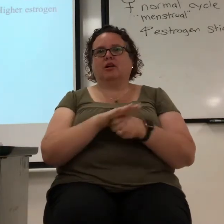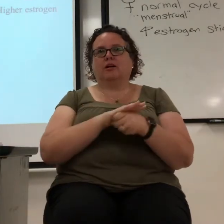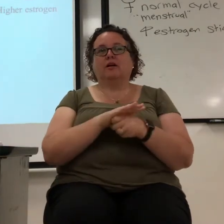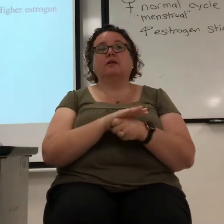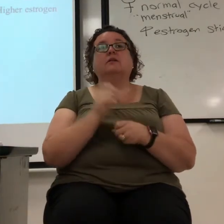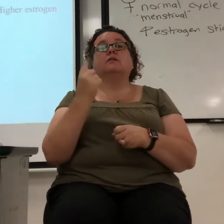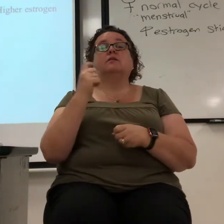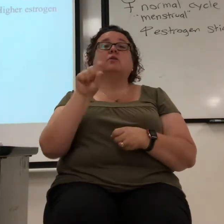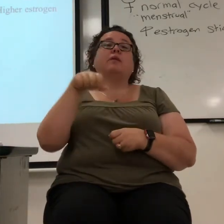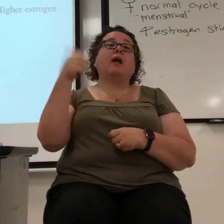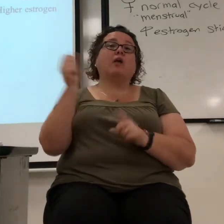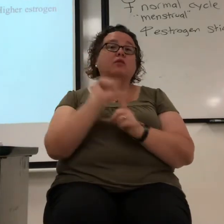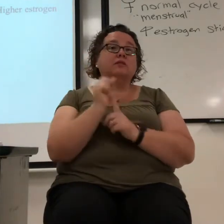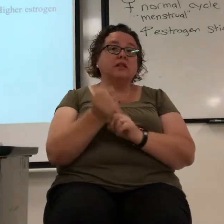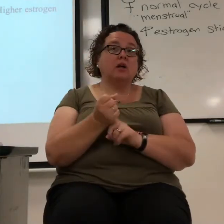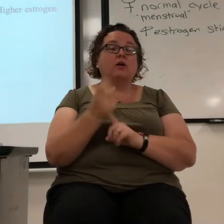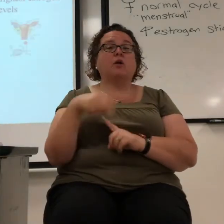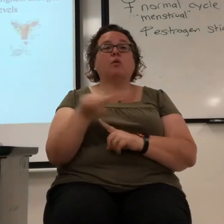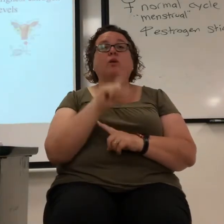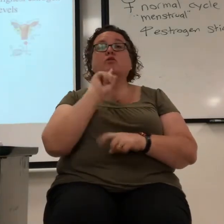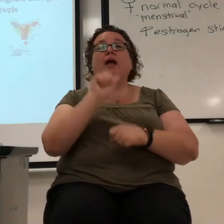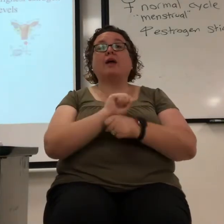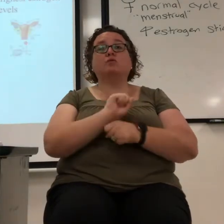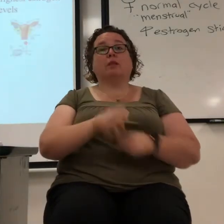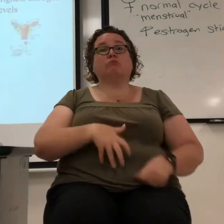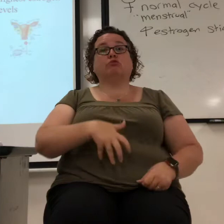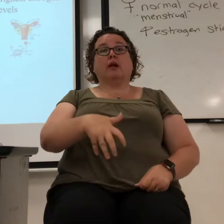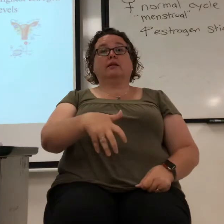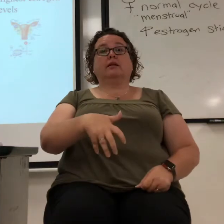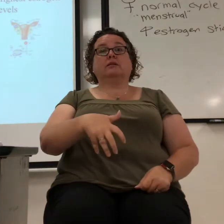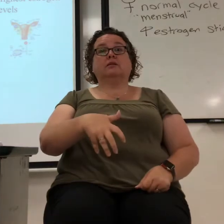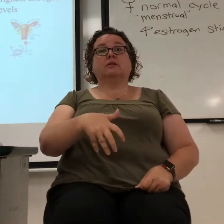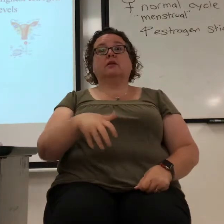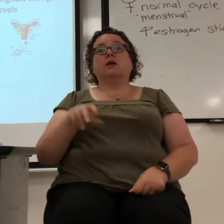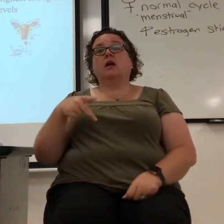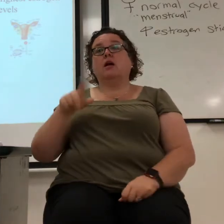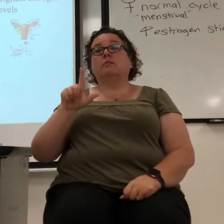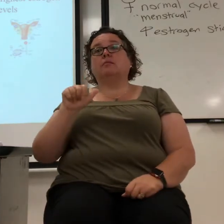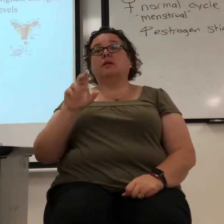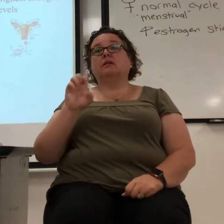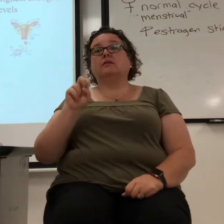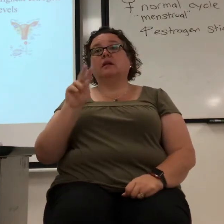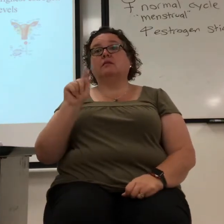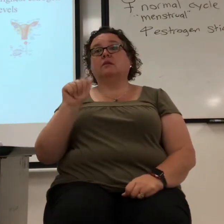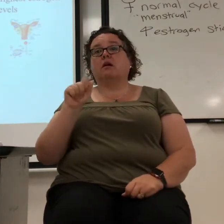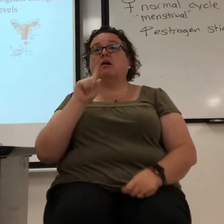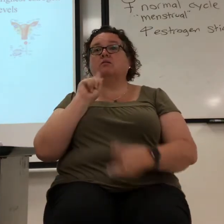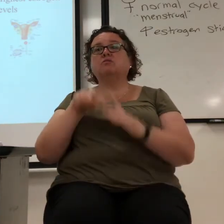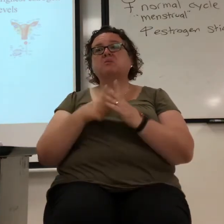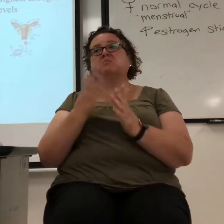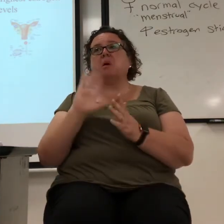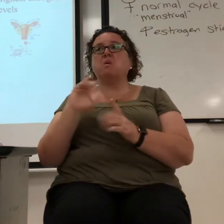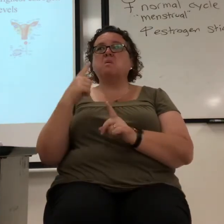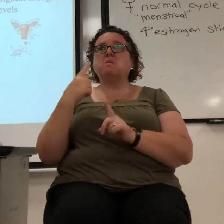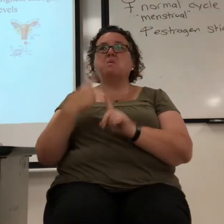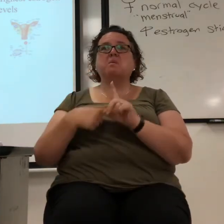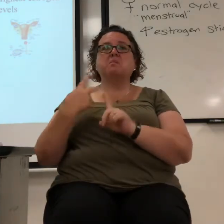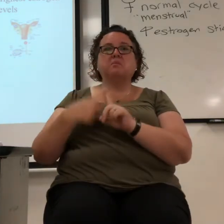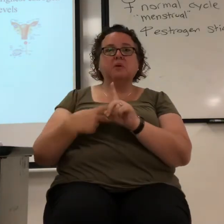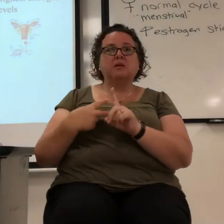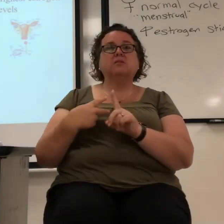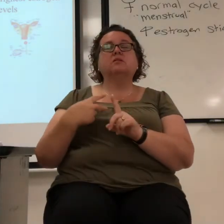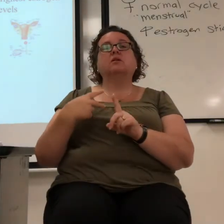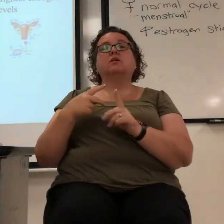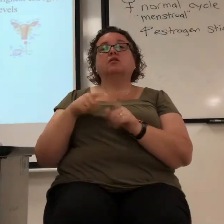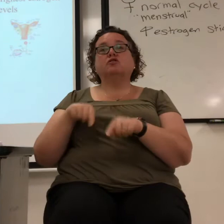So the other scenario is when we're actually pregnant, the placenta kicks in about 1 or 2 months during